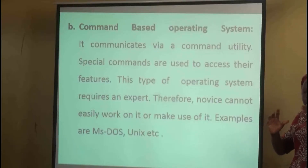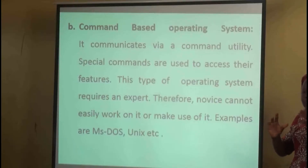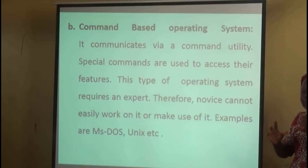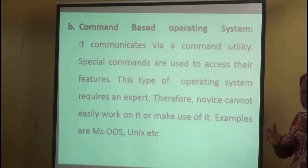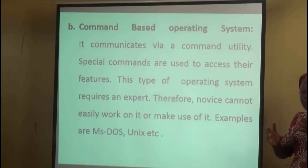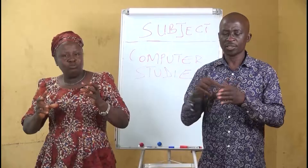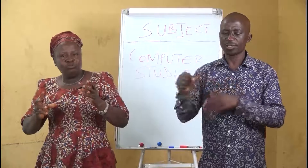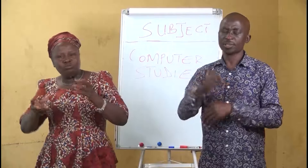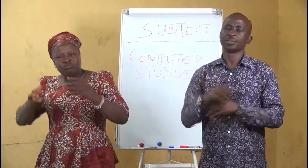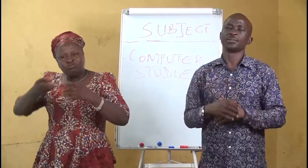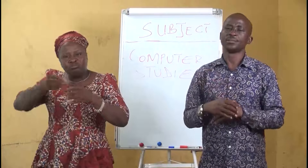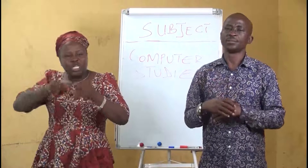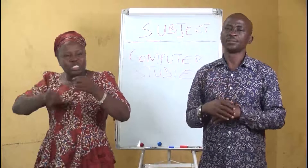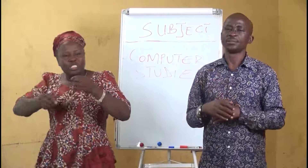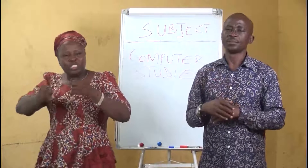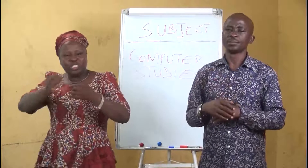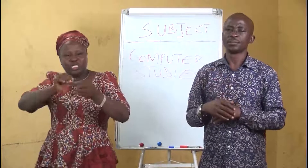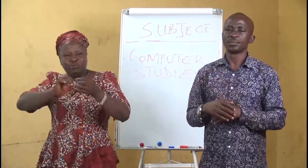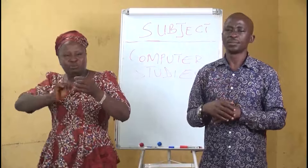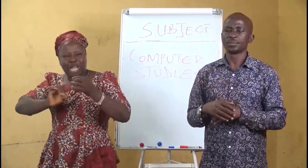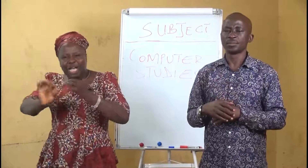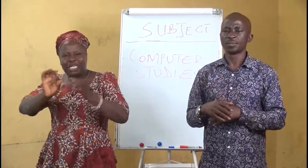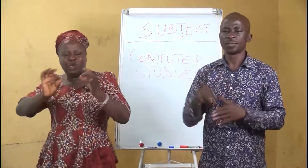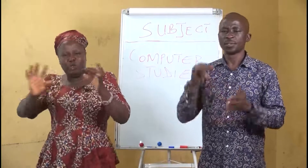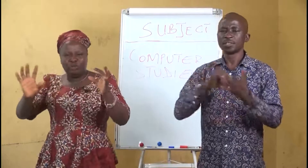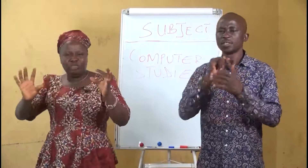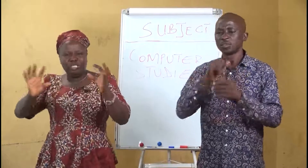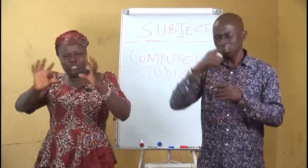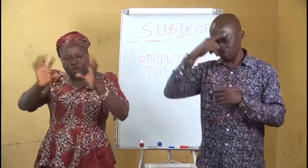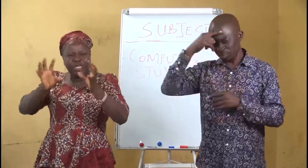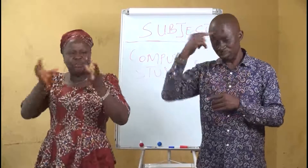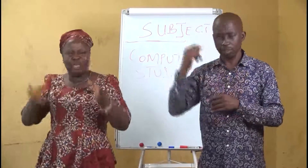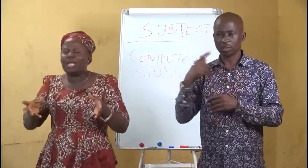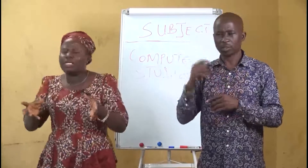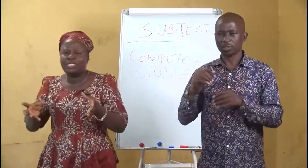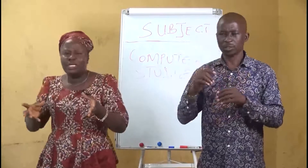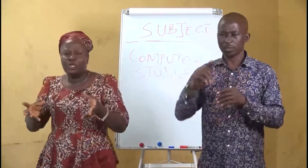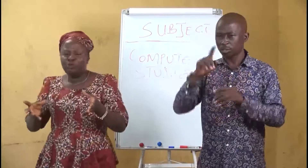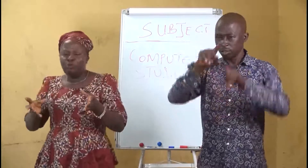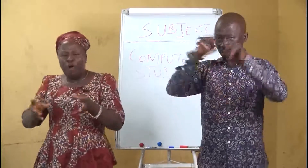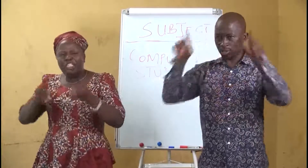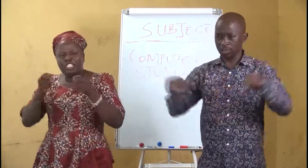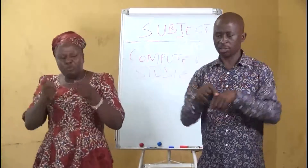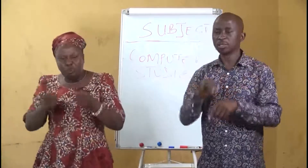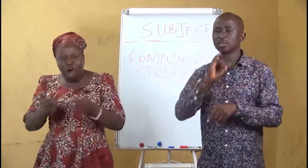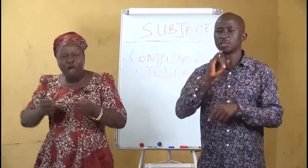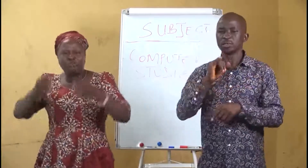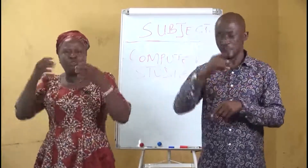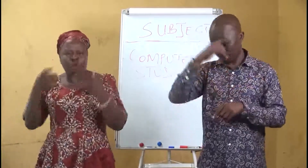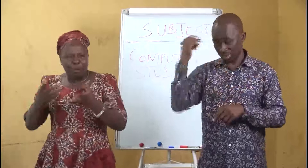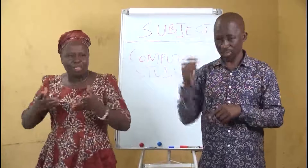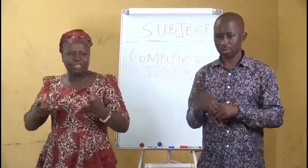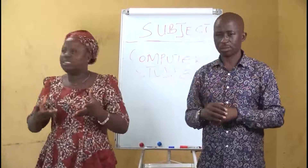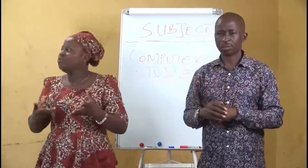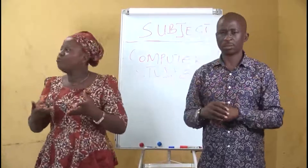command-based operating system, it's black in color. The screen is black, but it